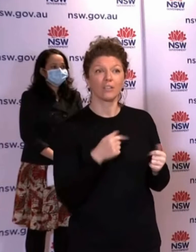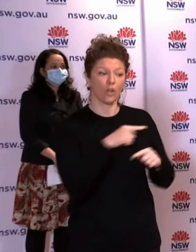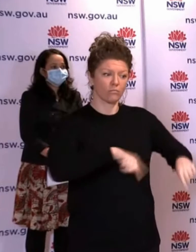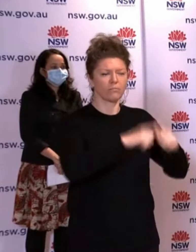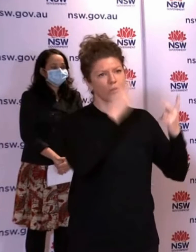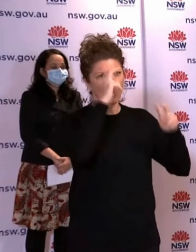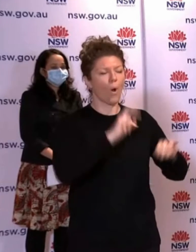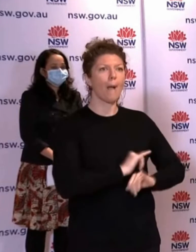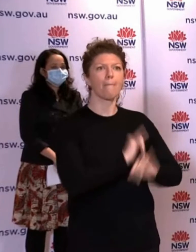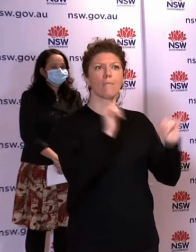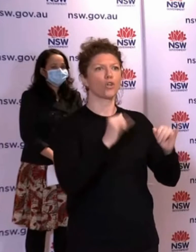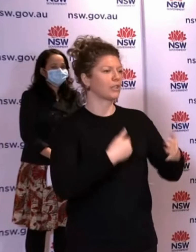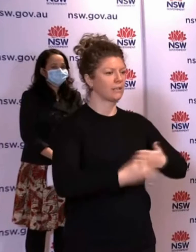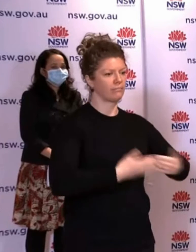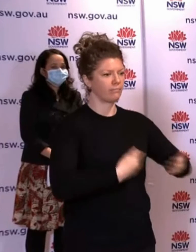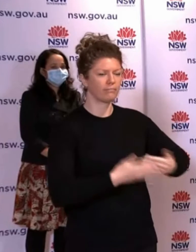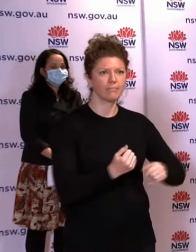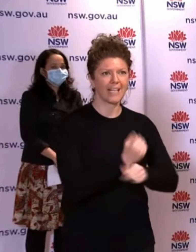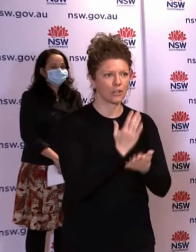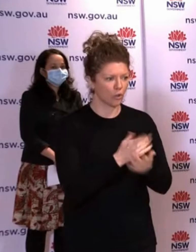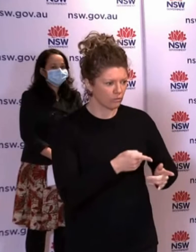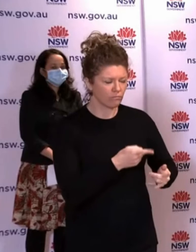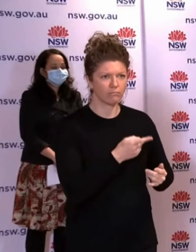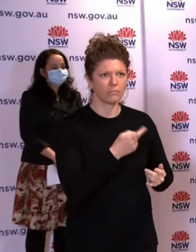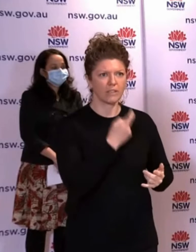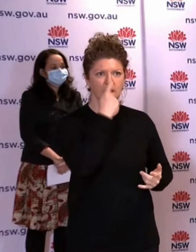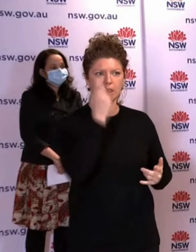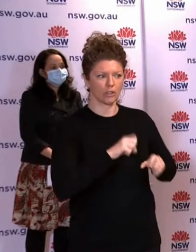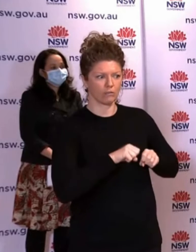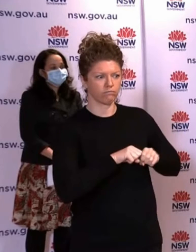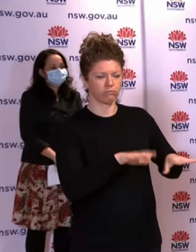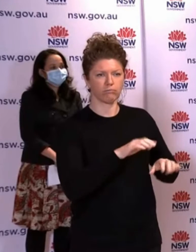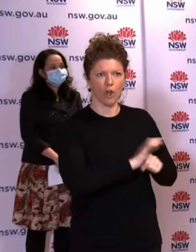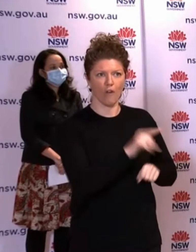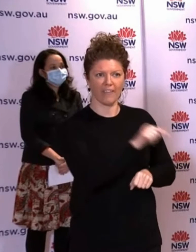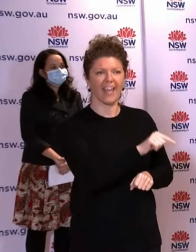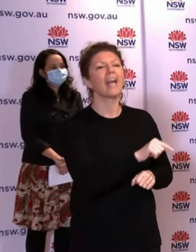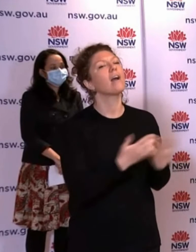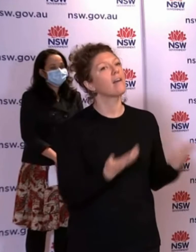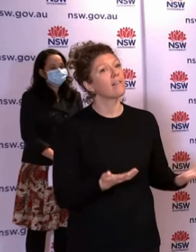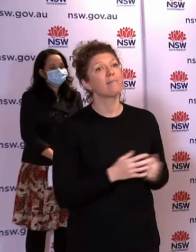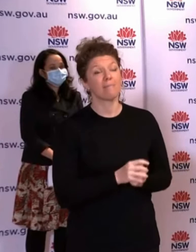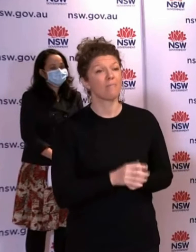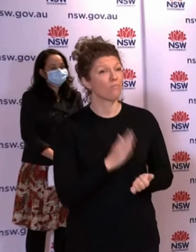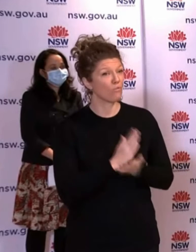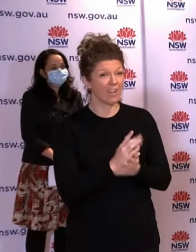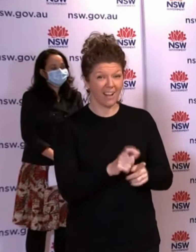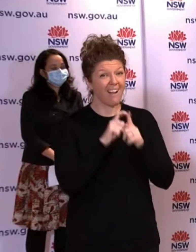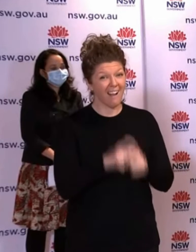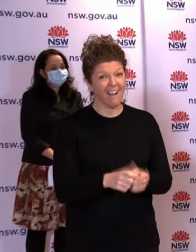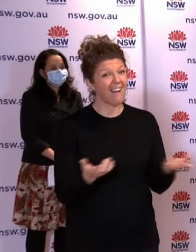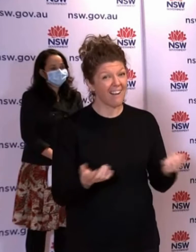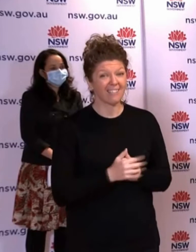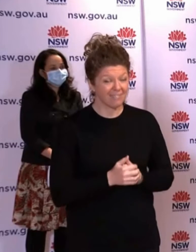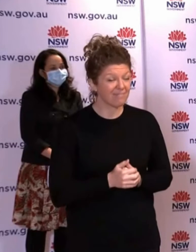management response there the support around other government agencies. It is a challenging and difficult